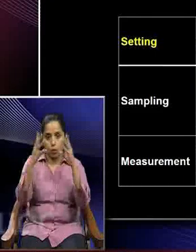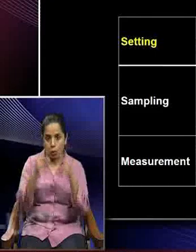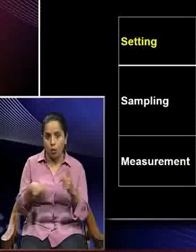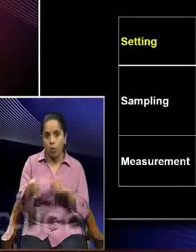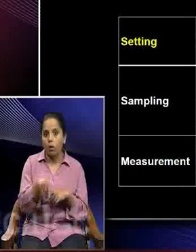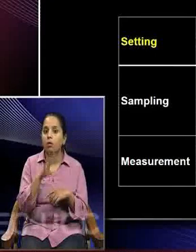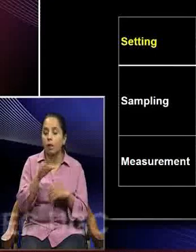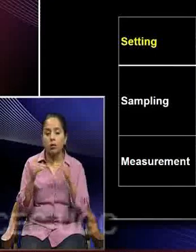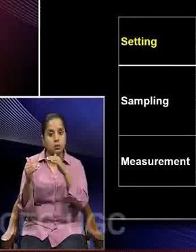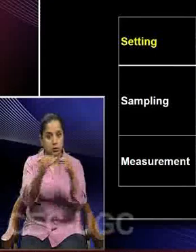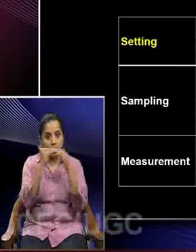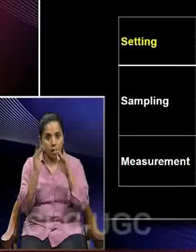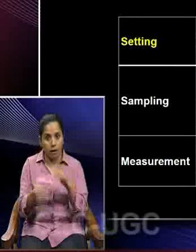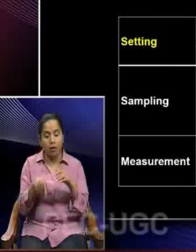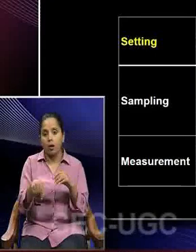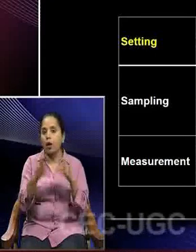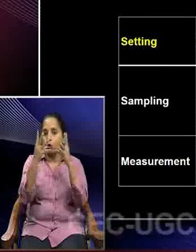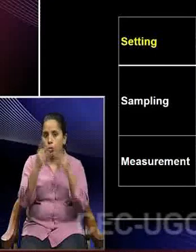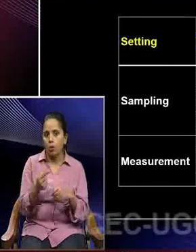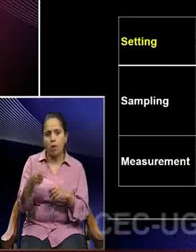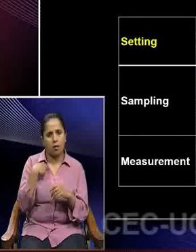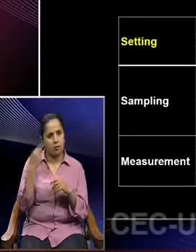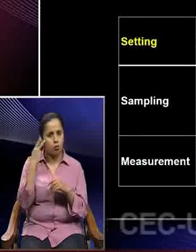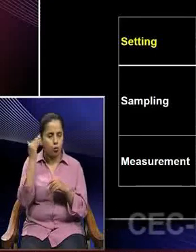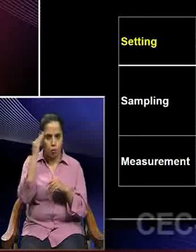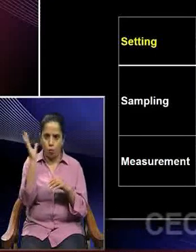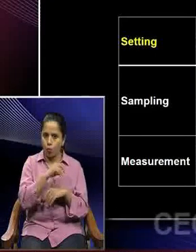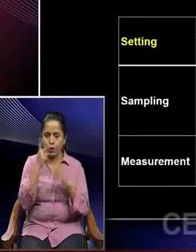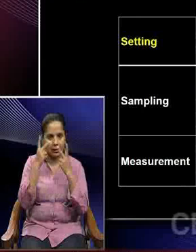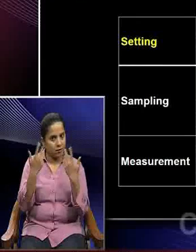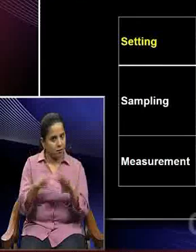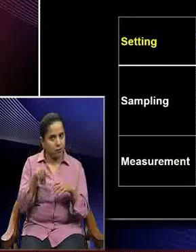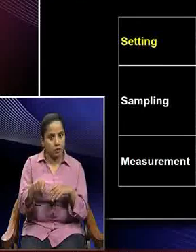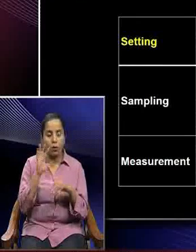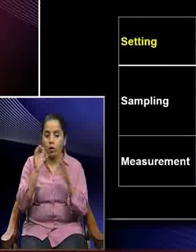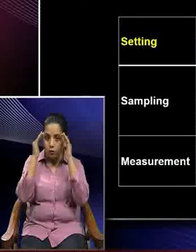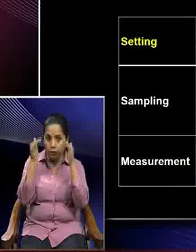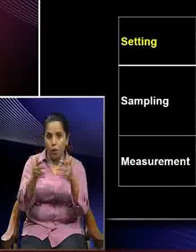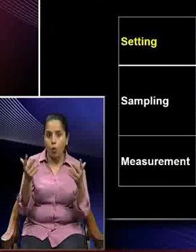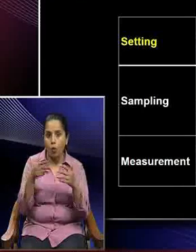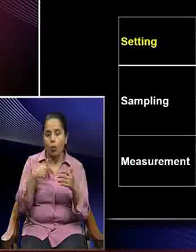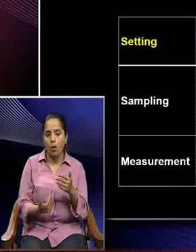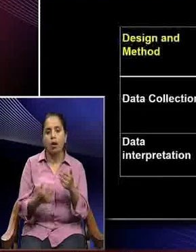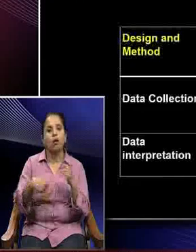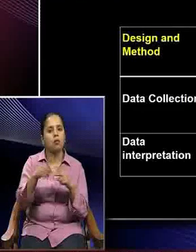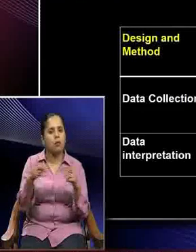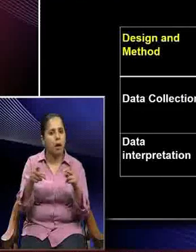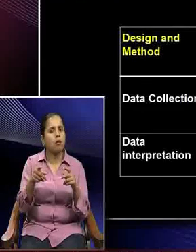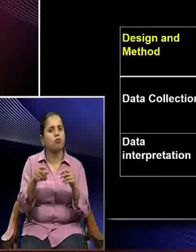mostly standardized and numerical, as we have already noticed, which specifically focus on the at-the-end